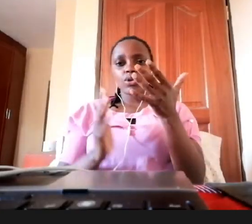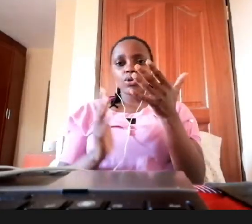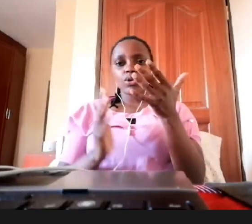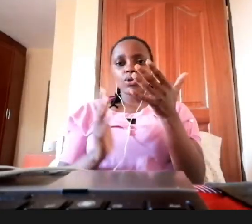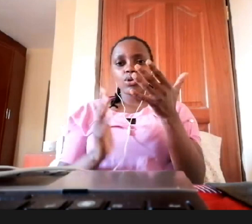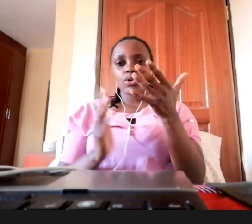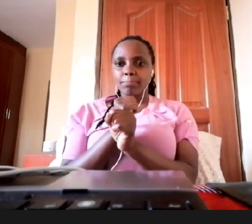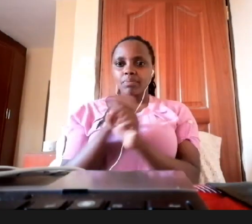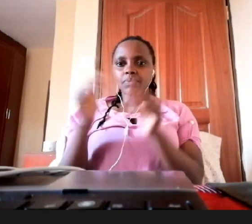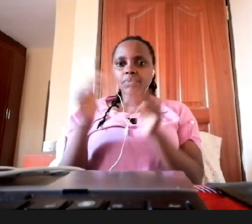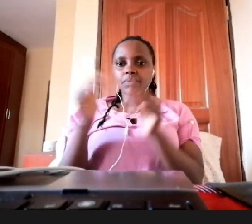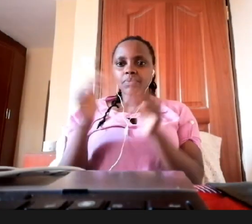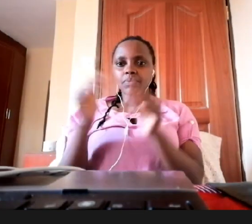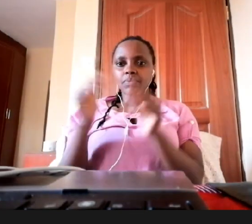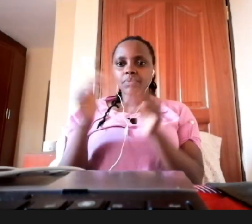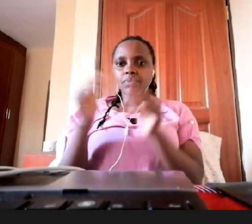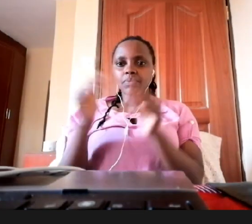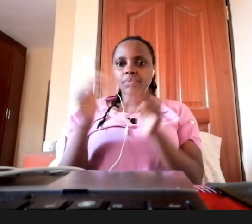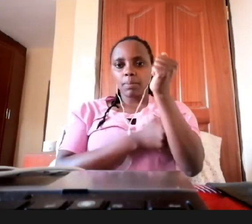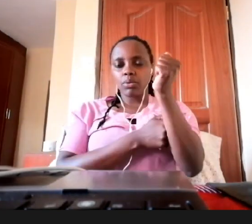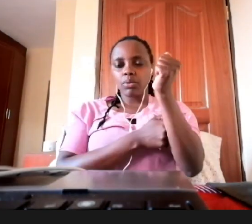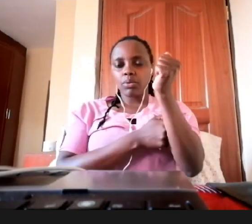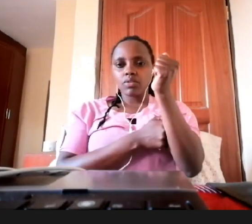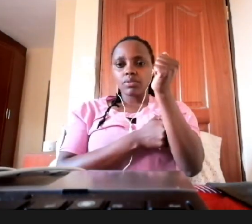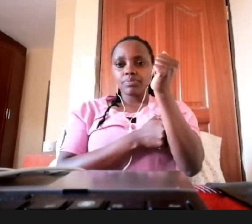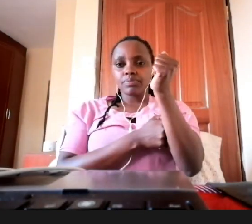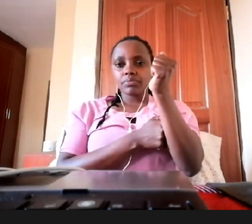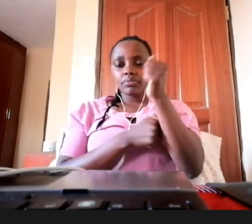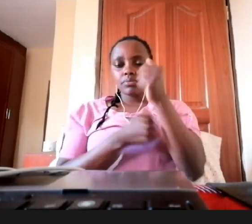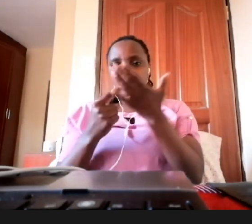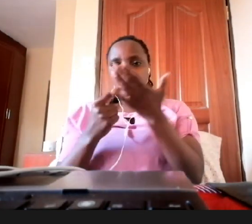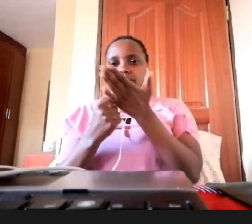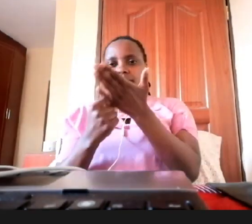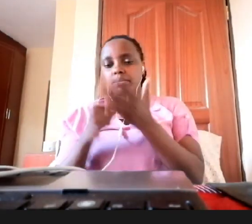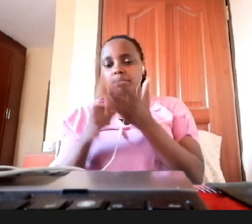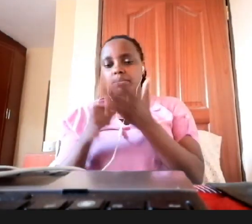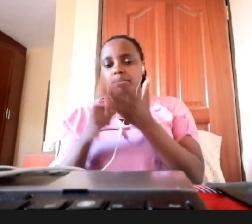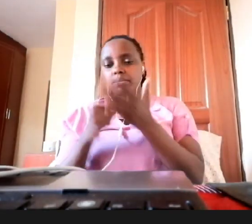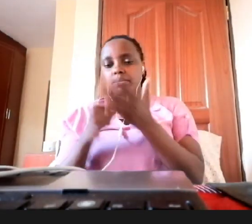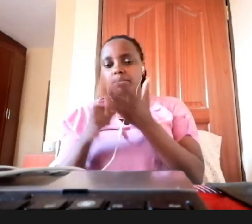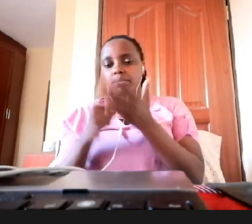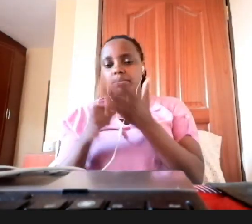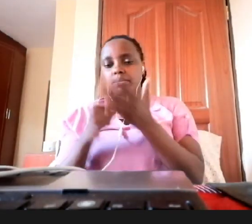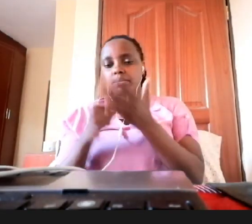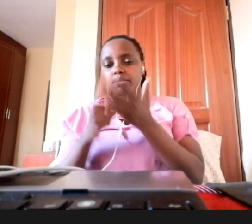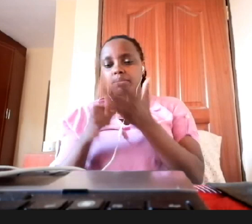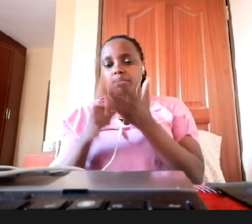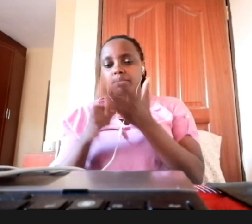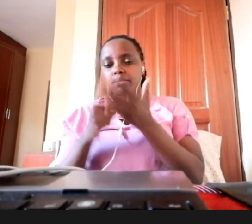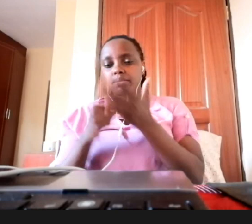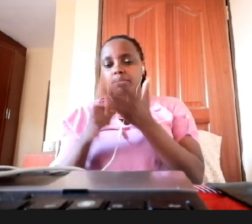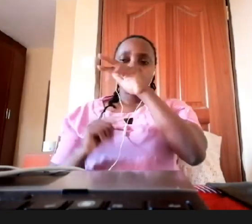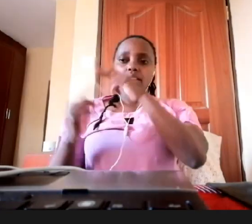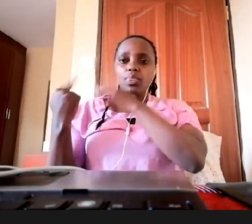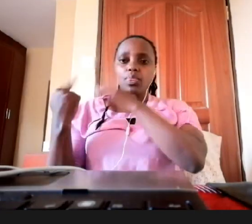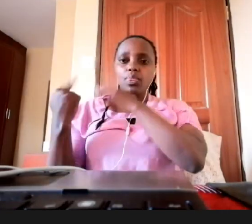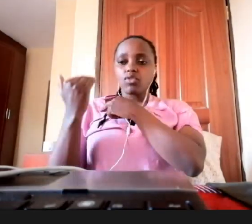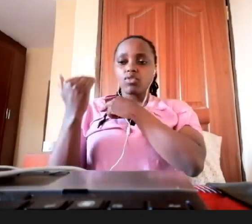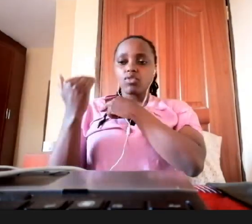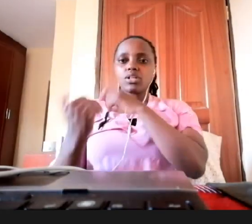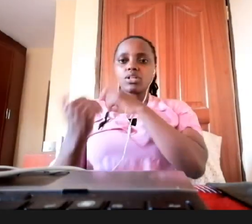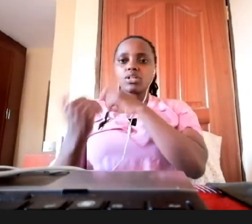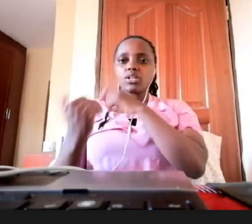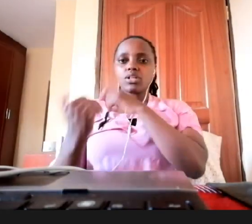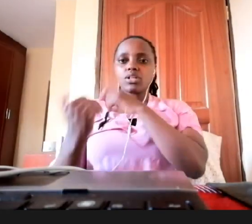had a huge contribution in the preparation of this law and working with the ministry in charge of child